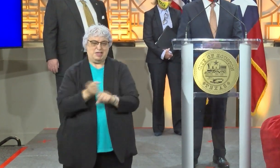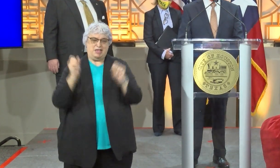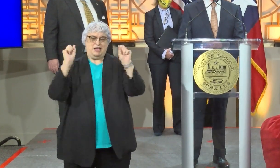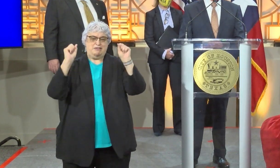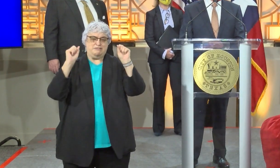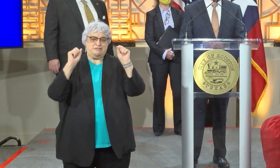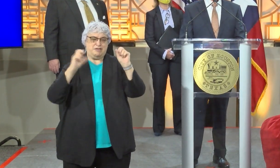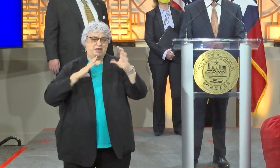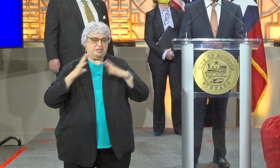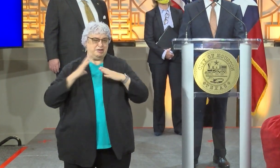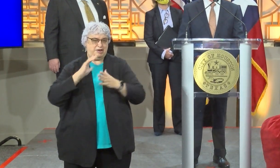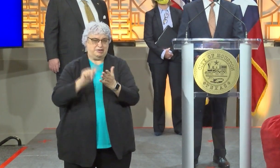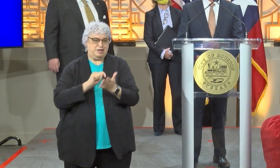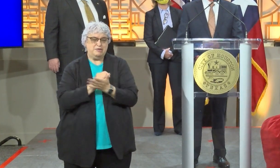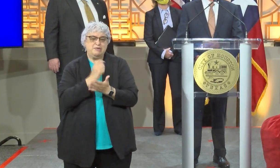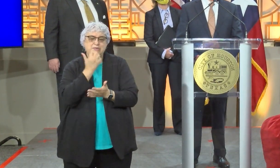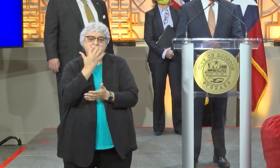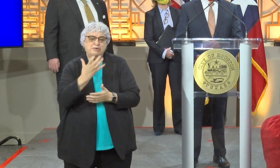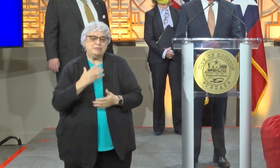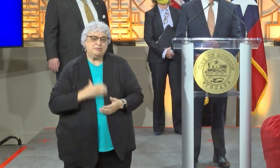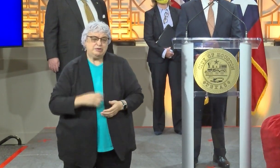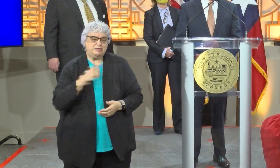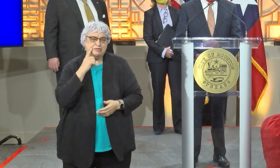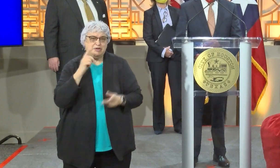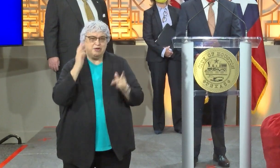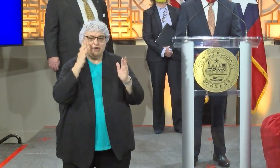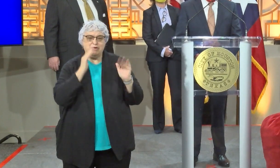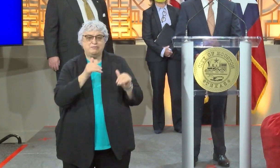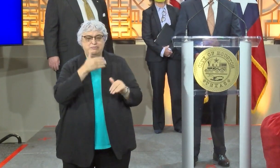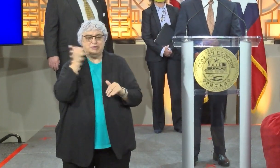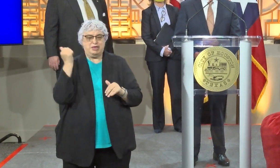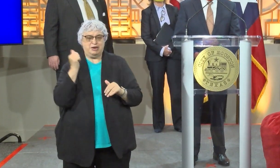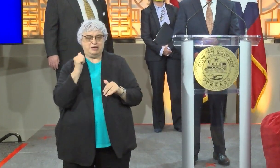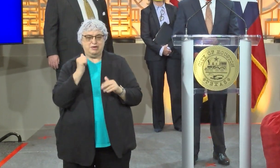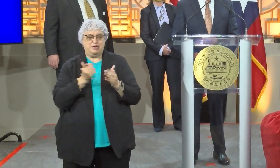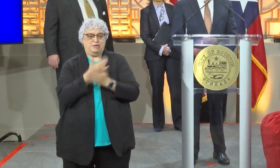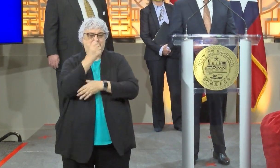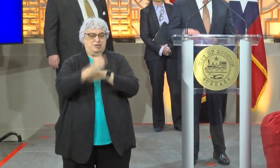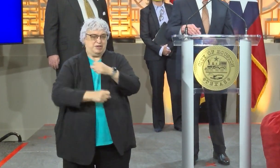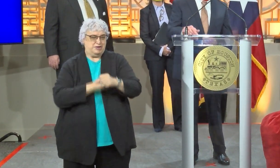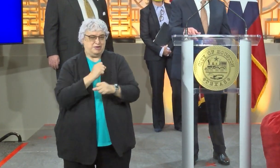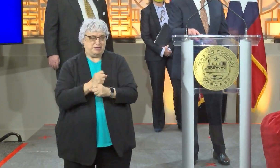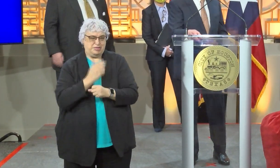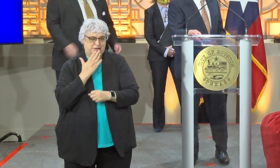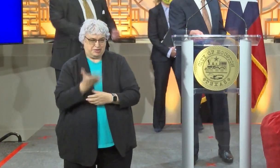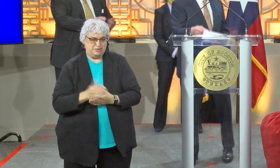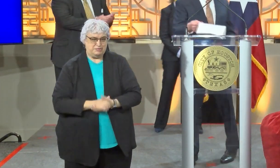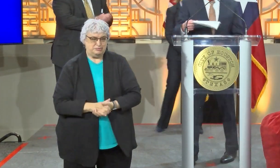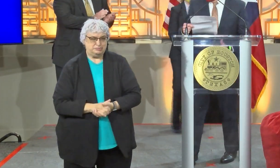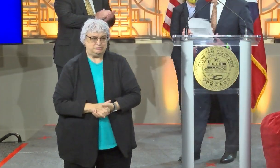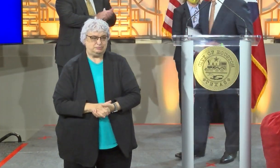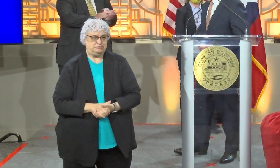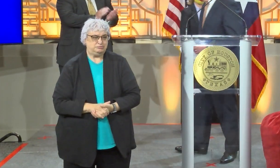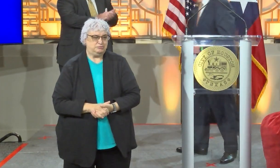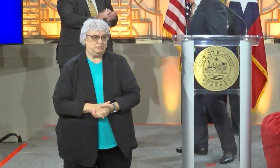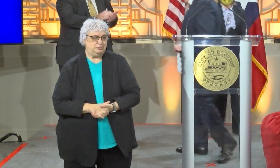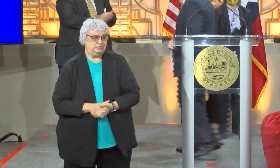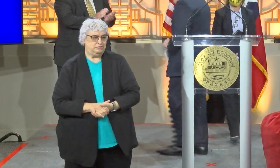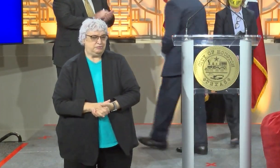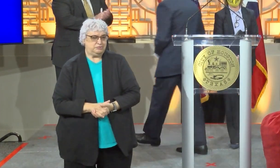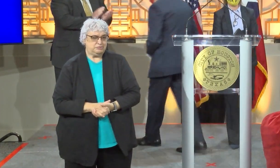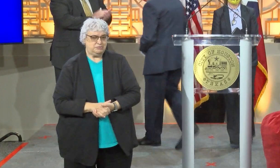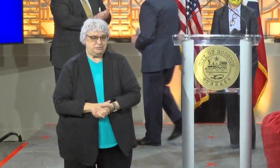holiday season, and warm wishes to you for, let's hope, a much brighter new year. Thank you. Thank